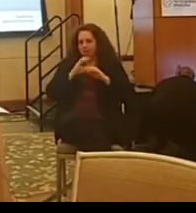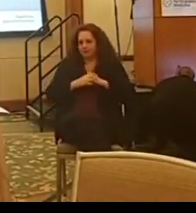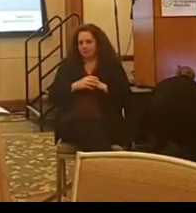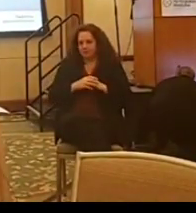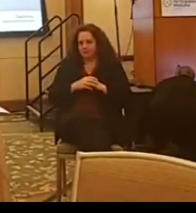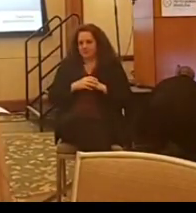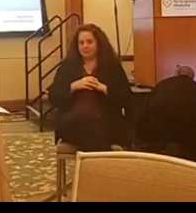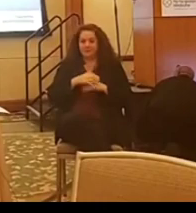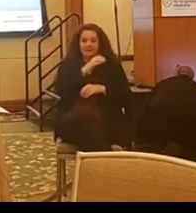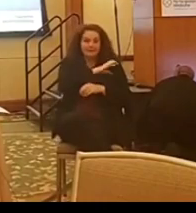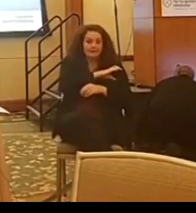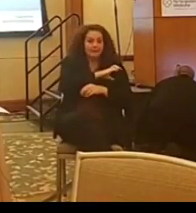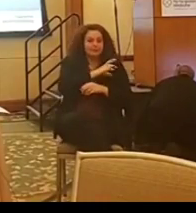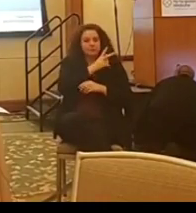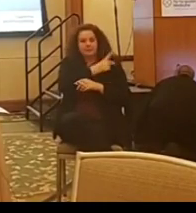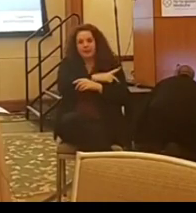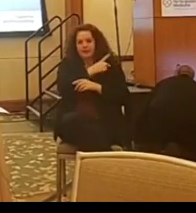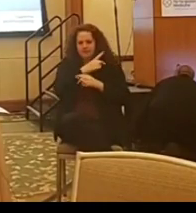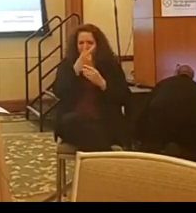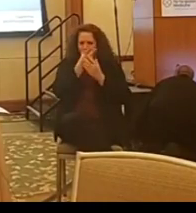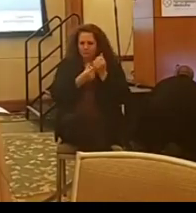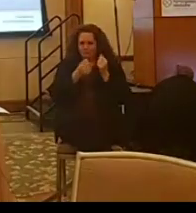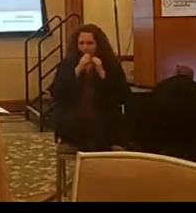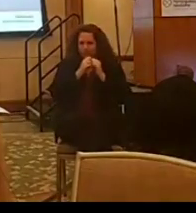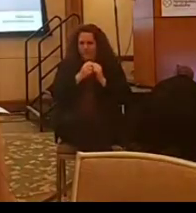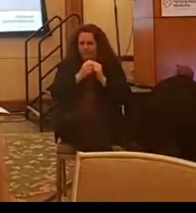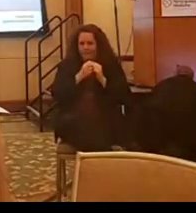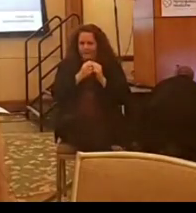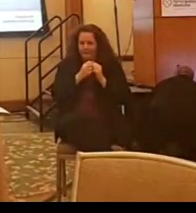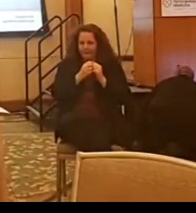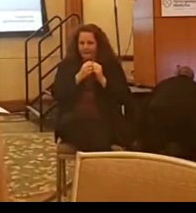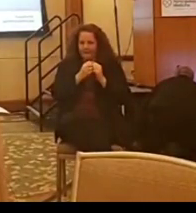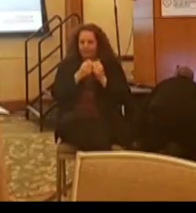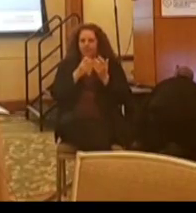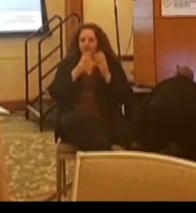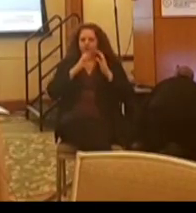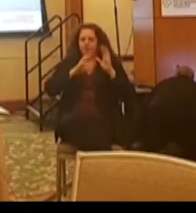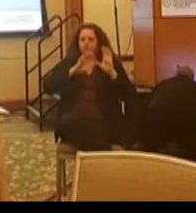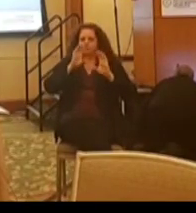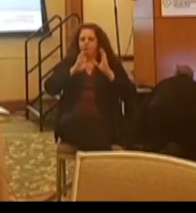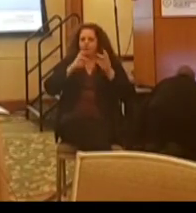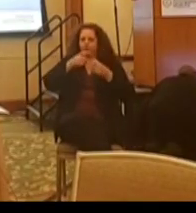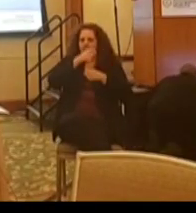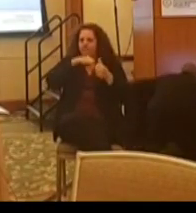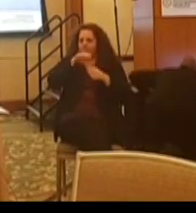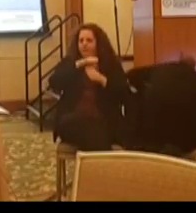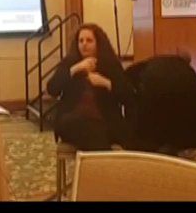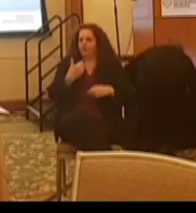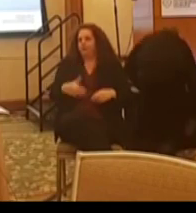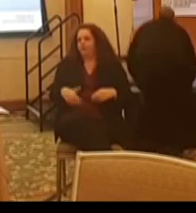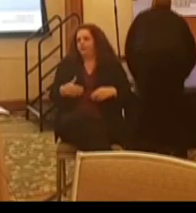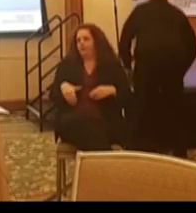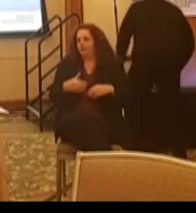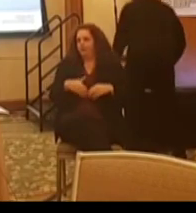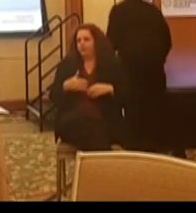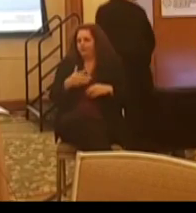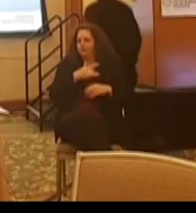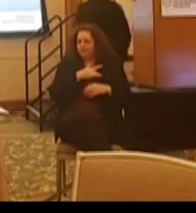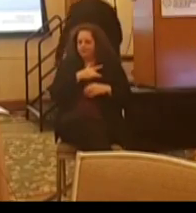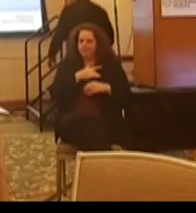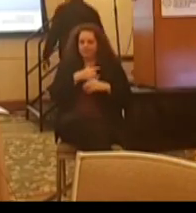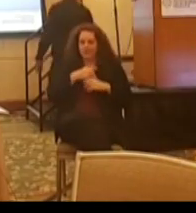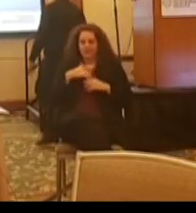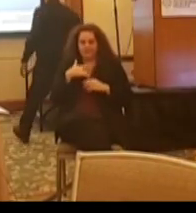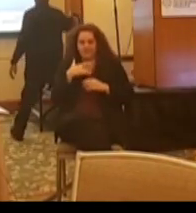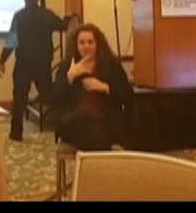Clinicians and patients together talking to each other. And that, I find, is kind of